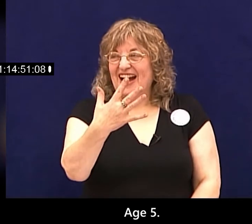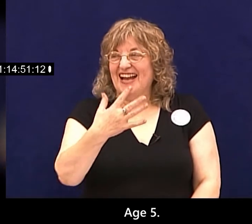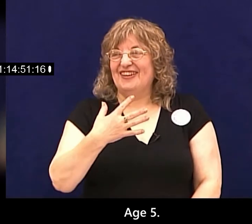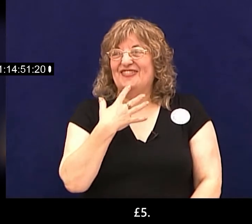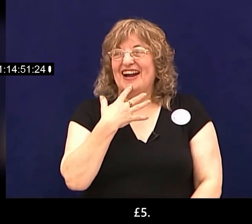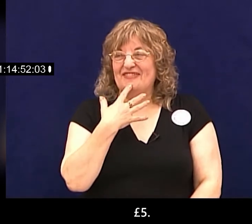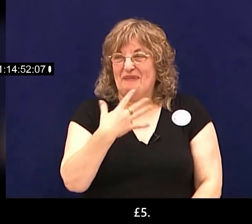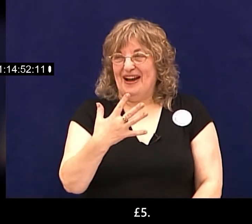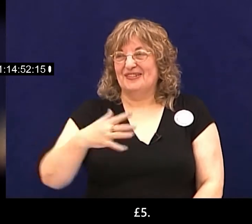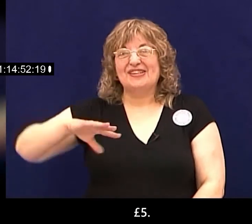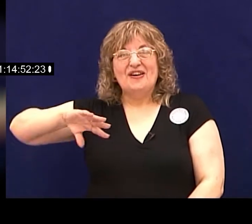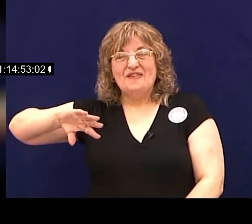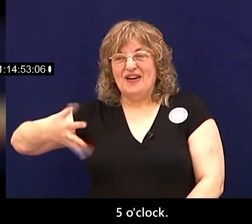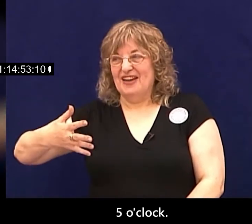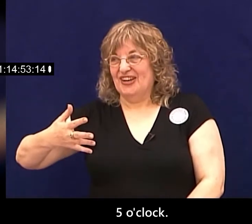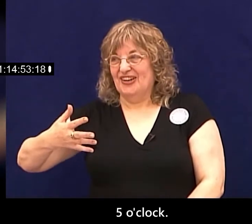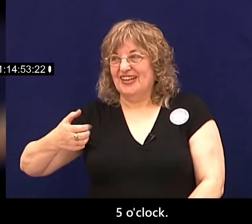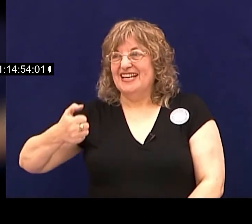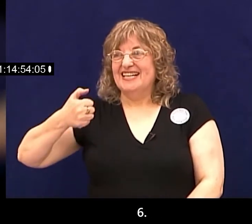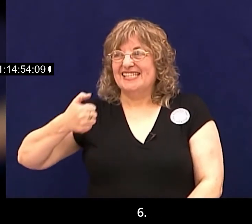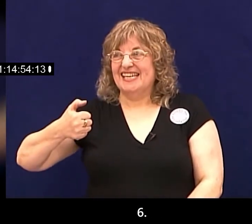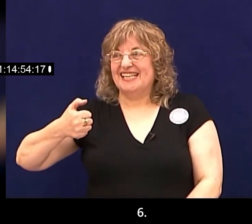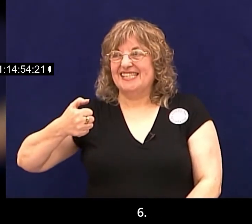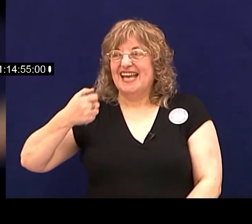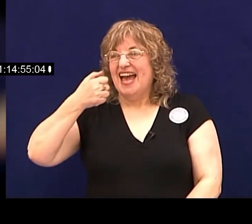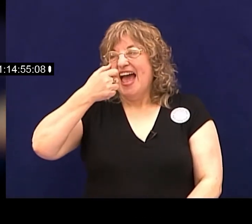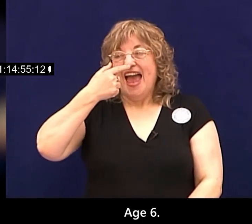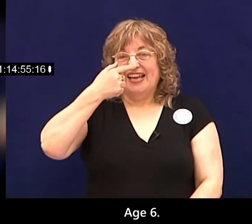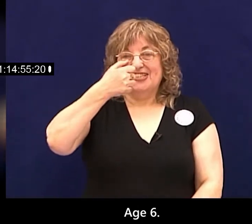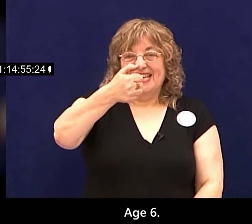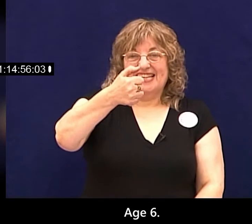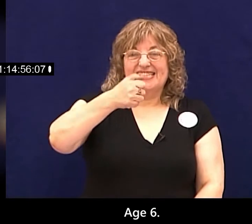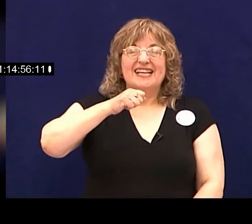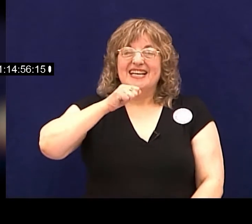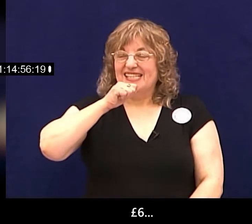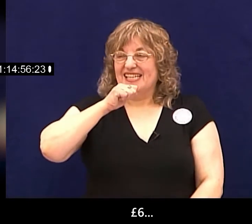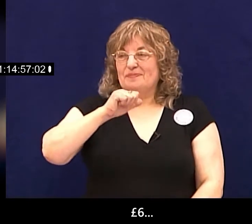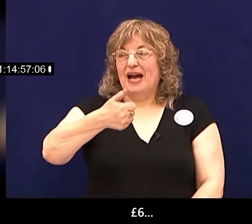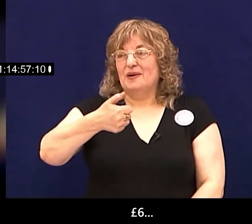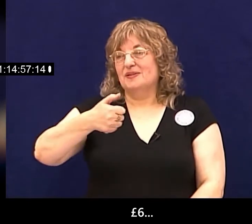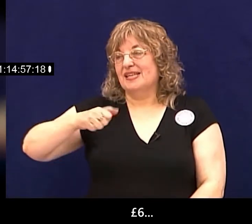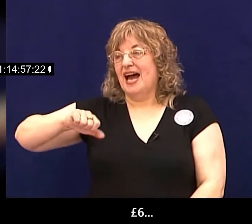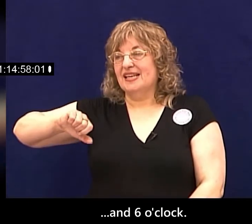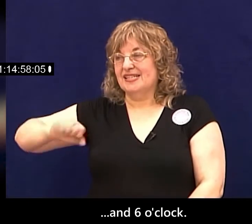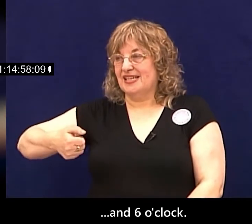5, £5, 5 o'clock. 6, age 6, £6 and 6